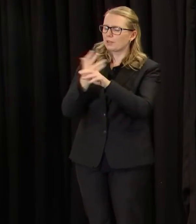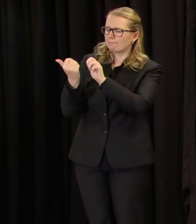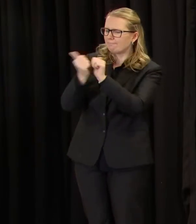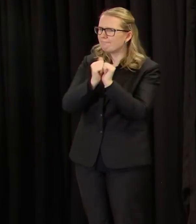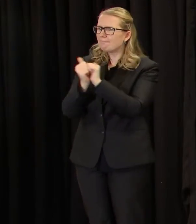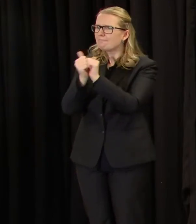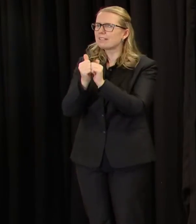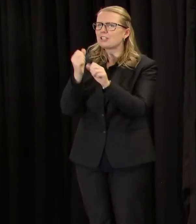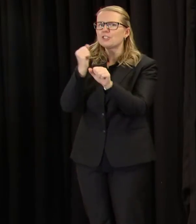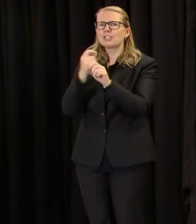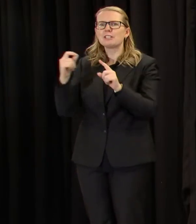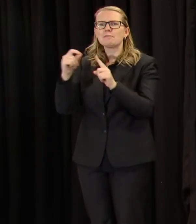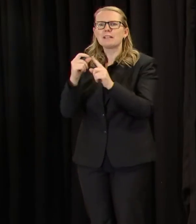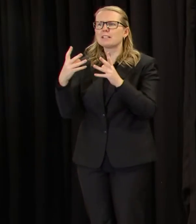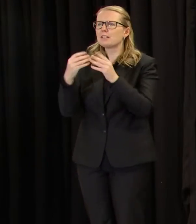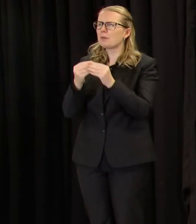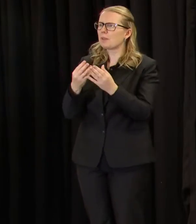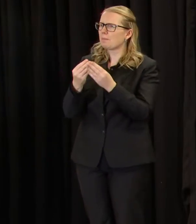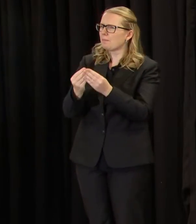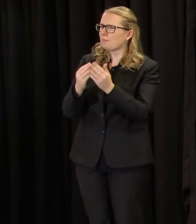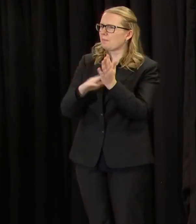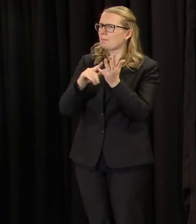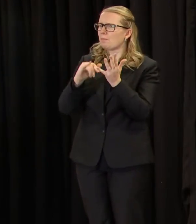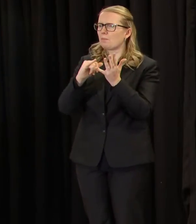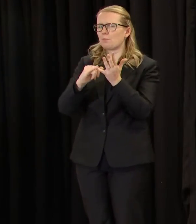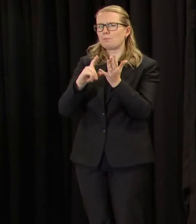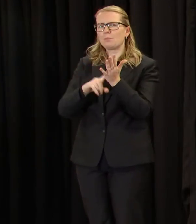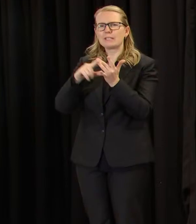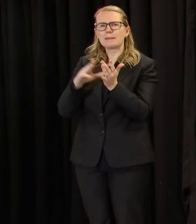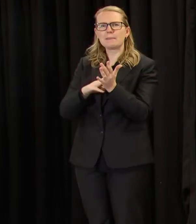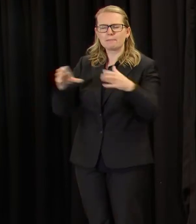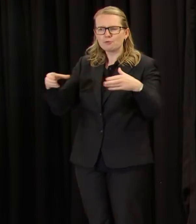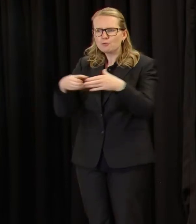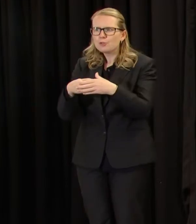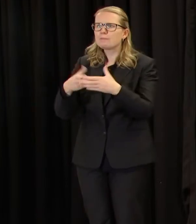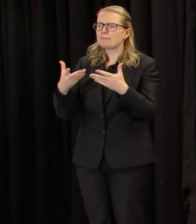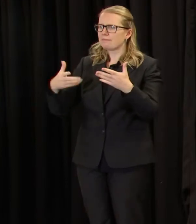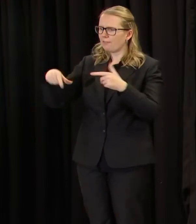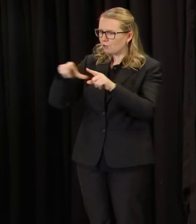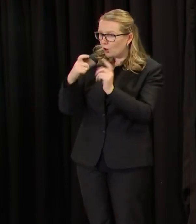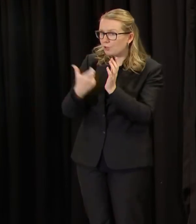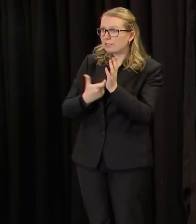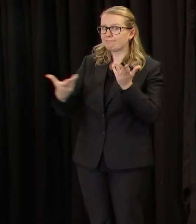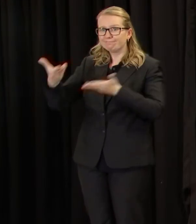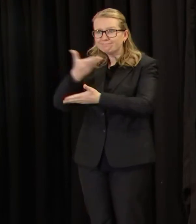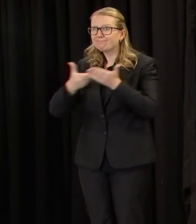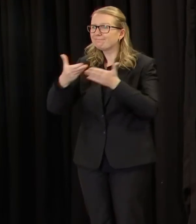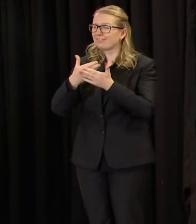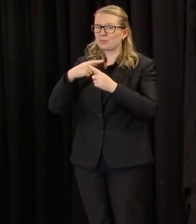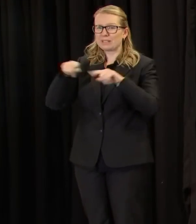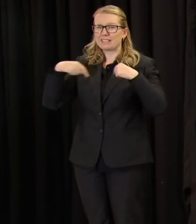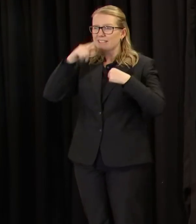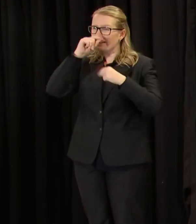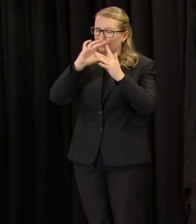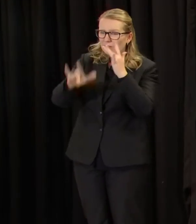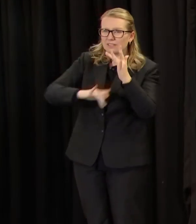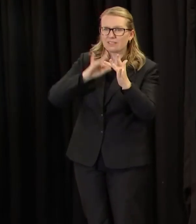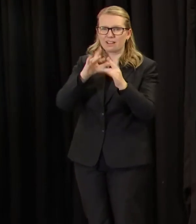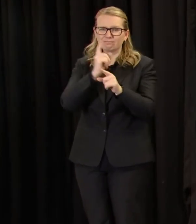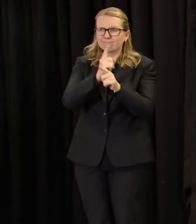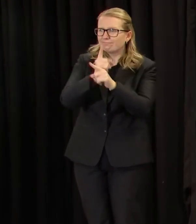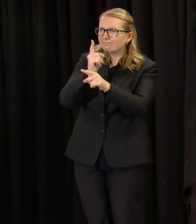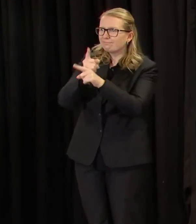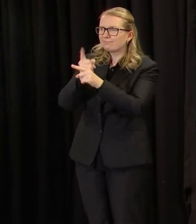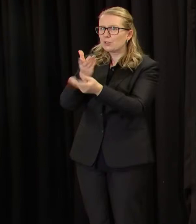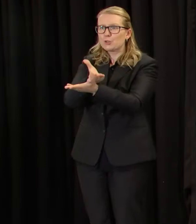Muslim Health Professionals Association. We're running Zoom webinars. We're happy to take your questions about vaccination at any point in time and answer your